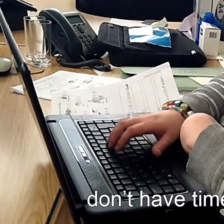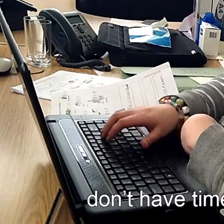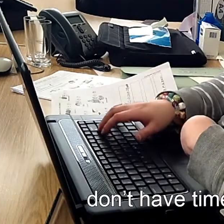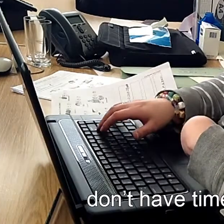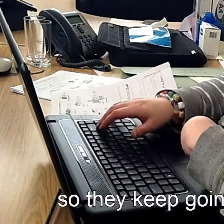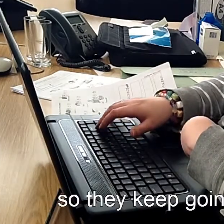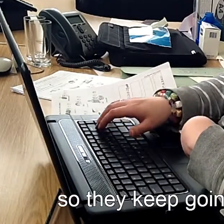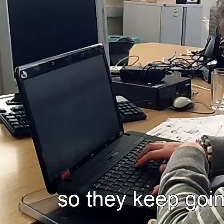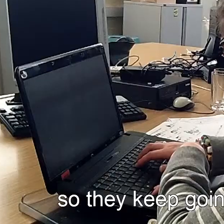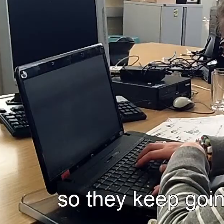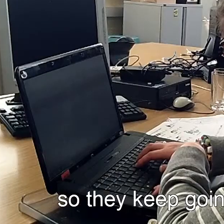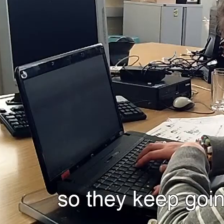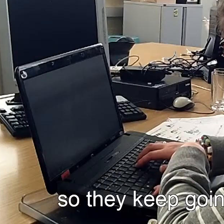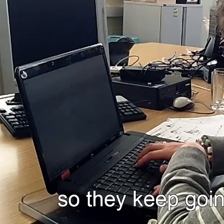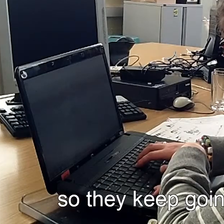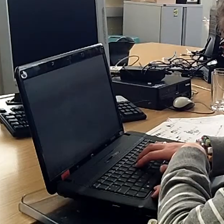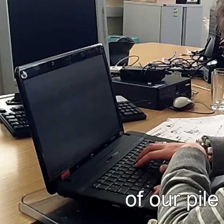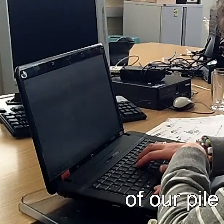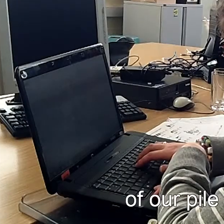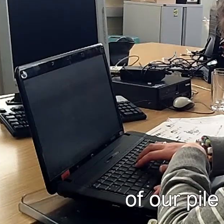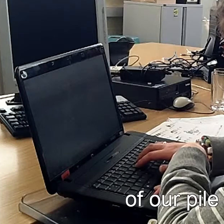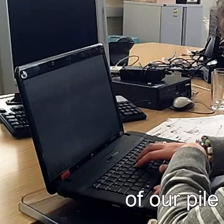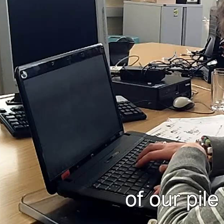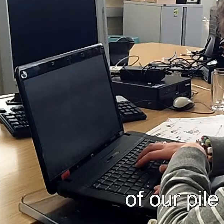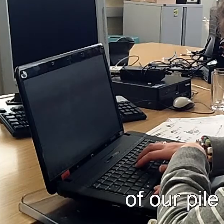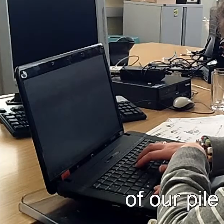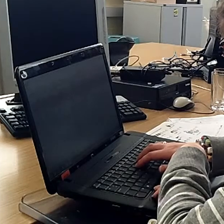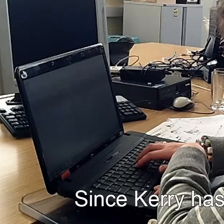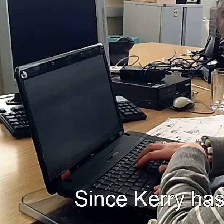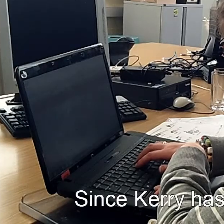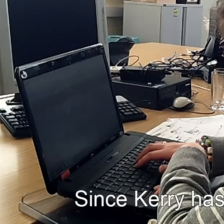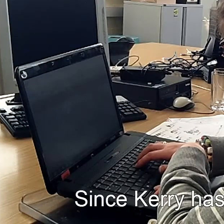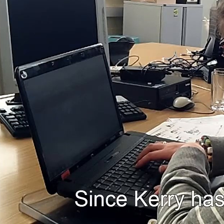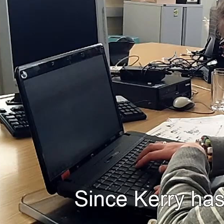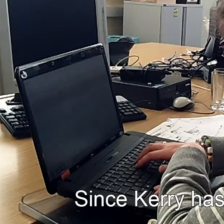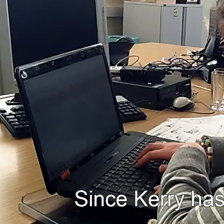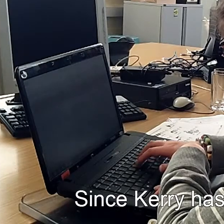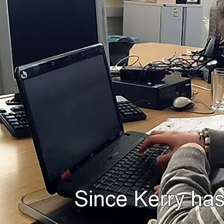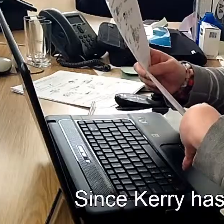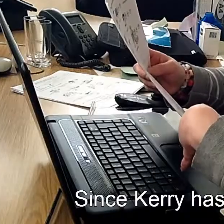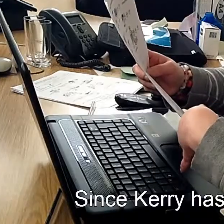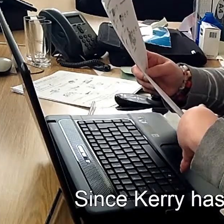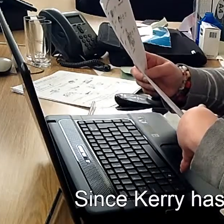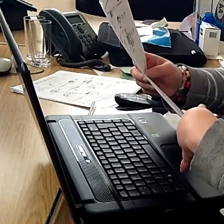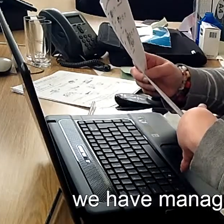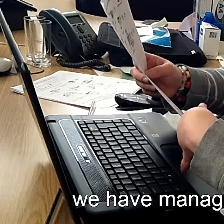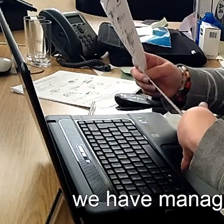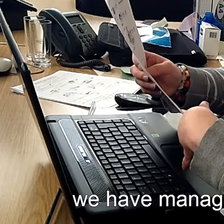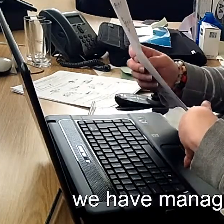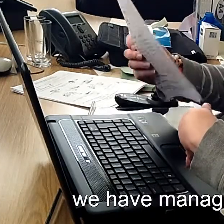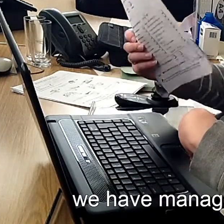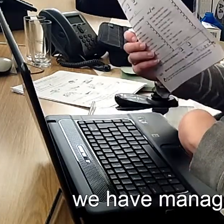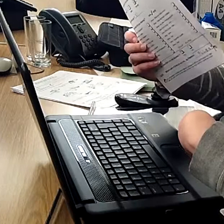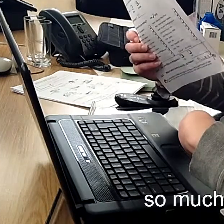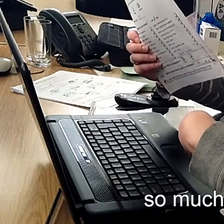to do them, so they keep going to the bottom of our pile of work. And basically, since Kerry's been with us, we've